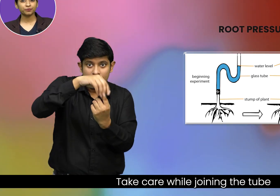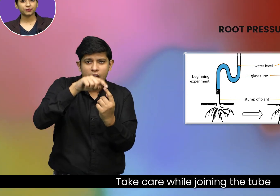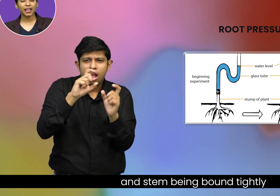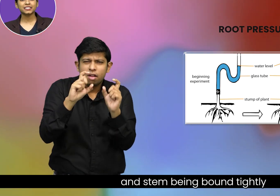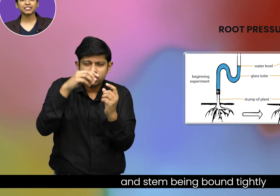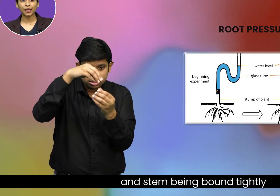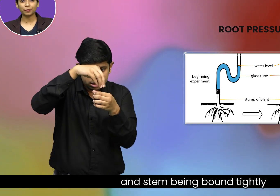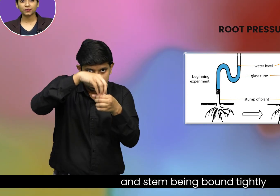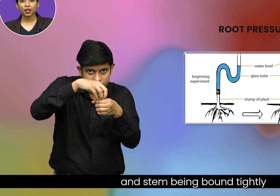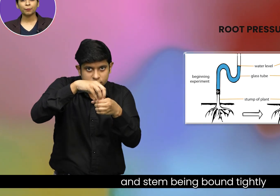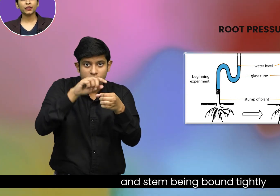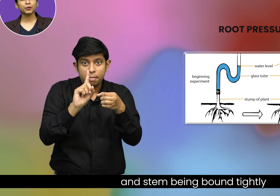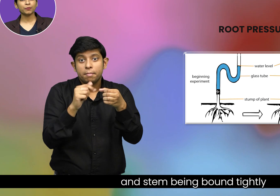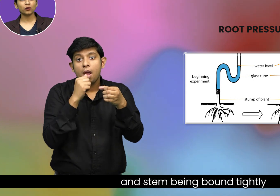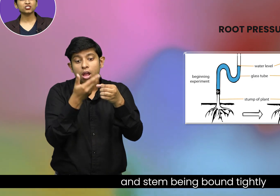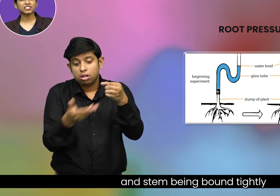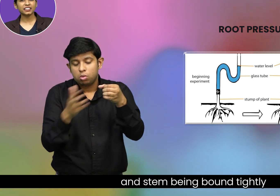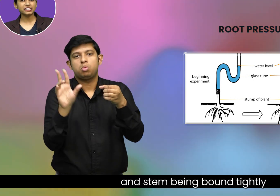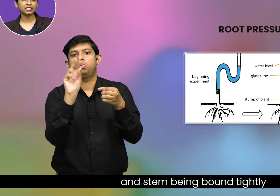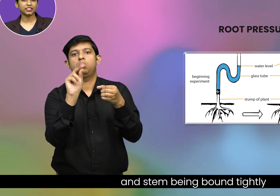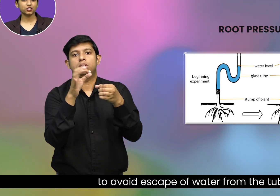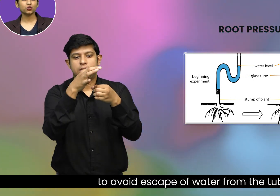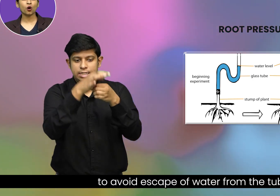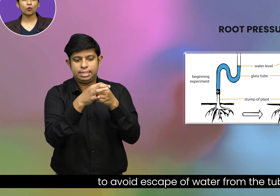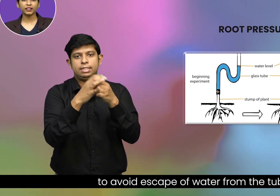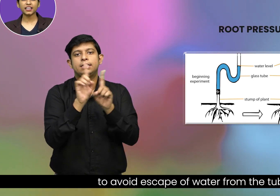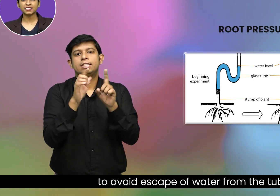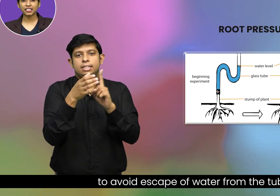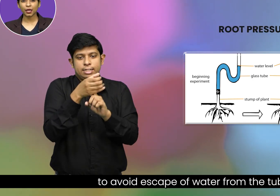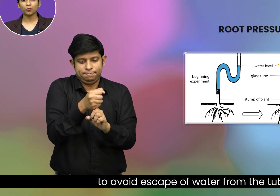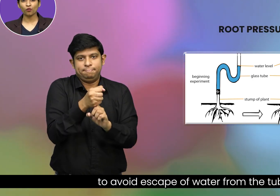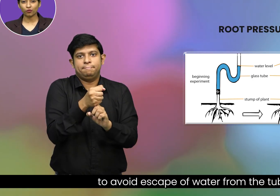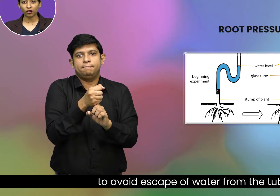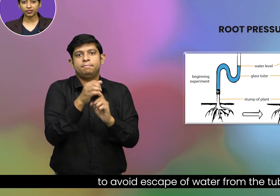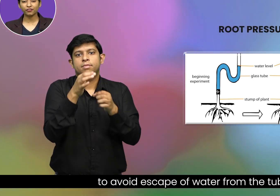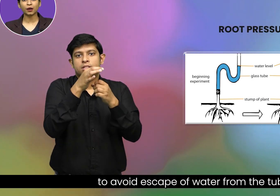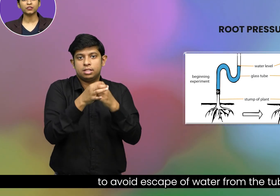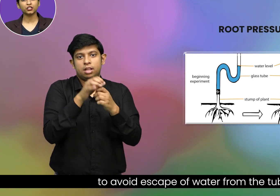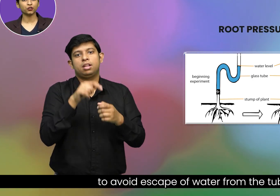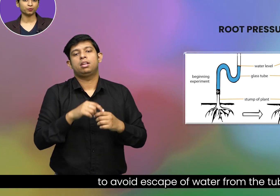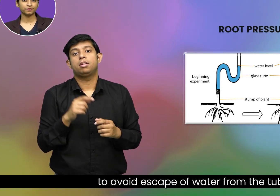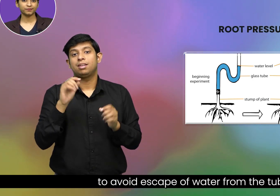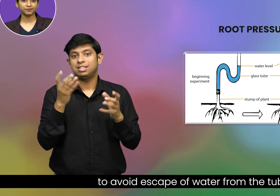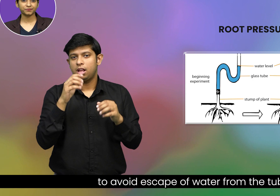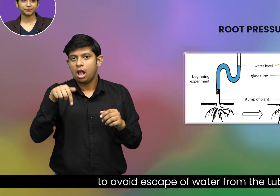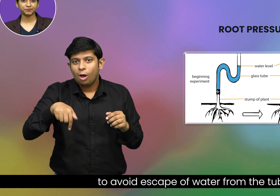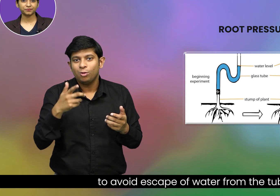tube and stem being bound tightly to avoid escape of water from the tube.